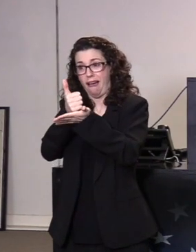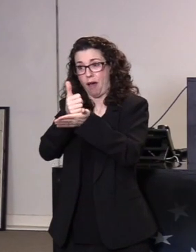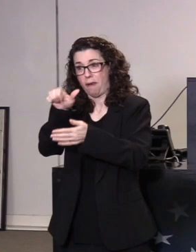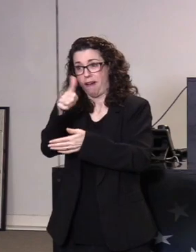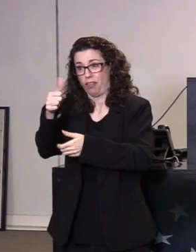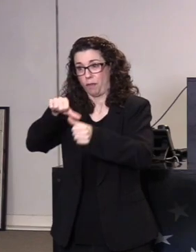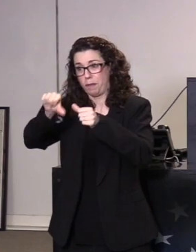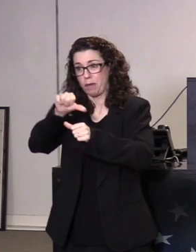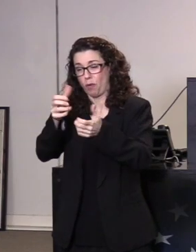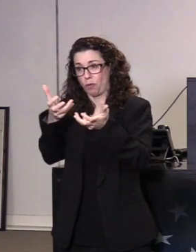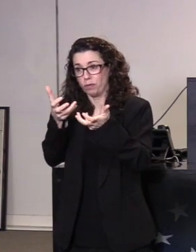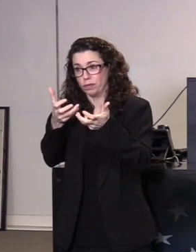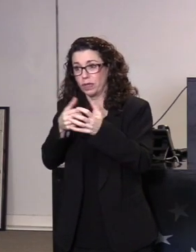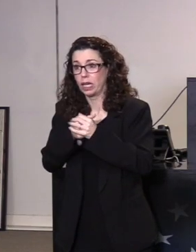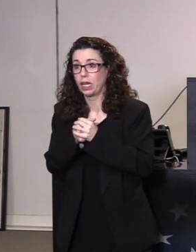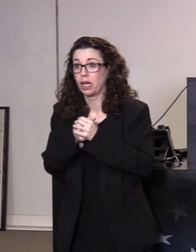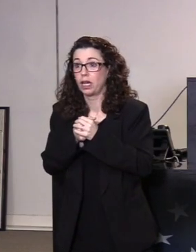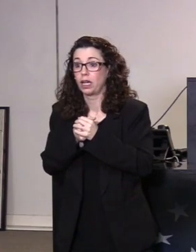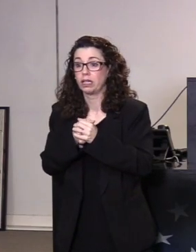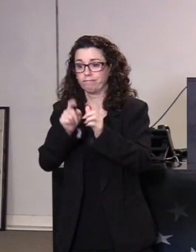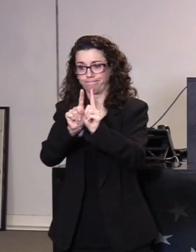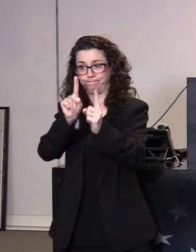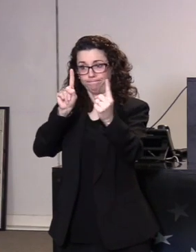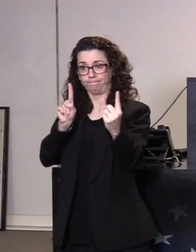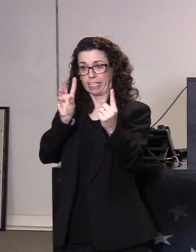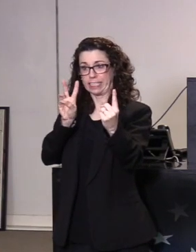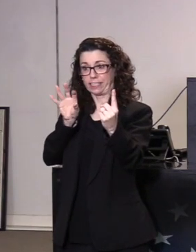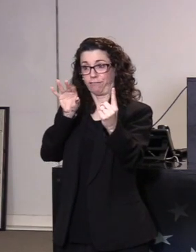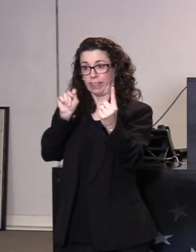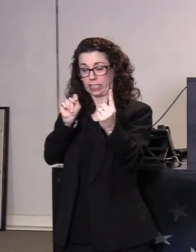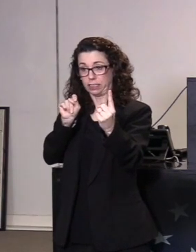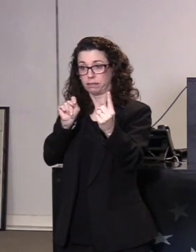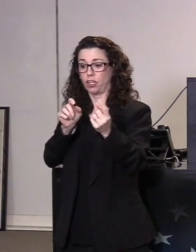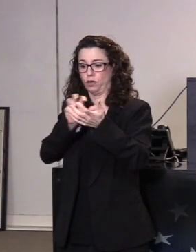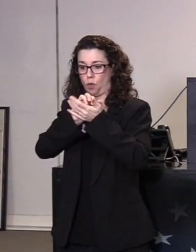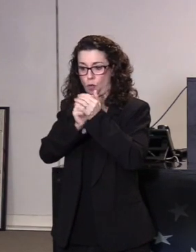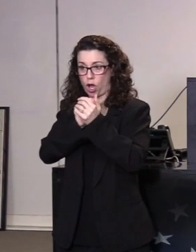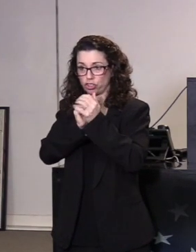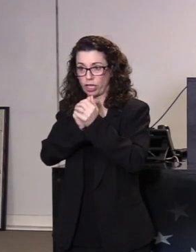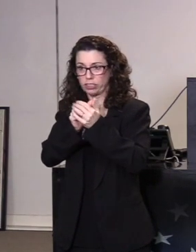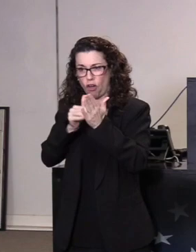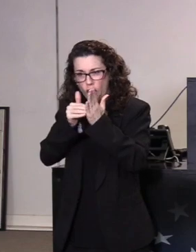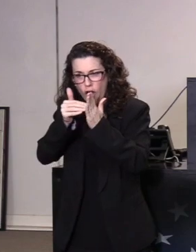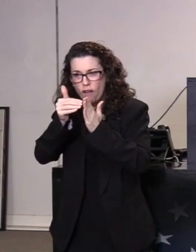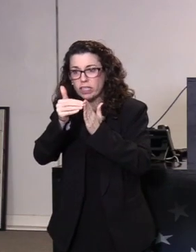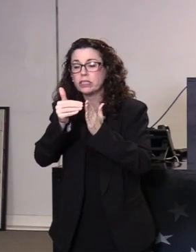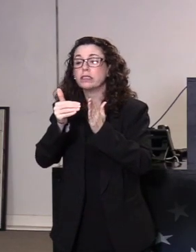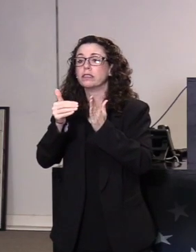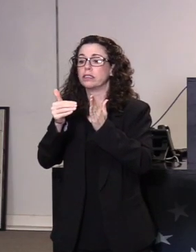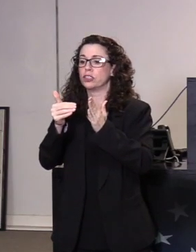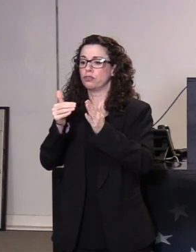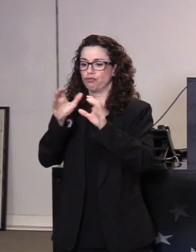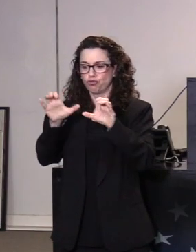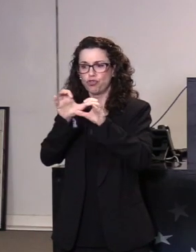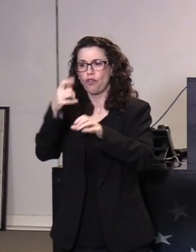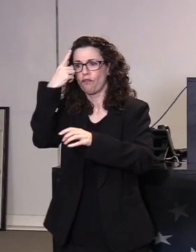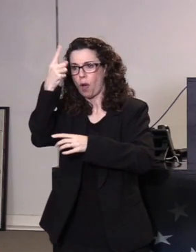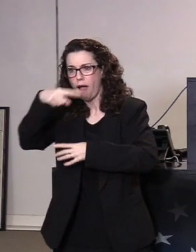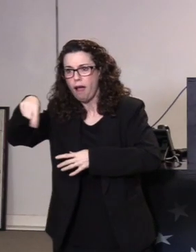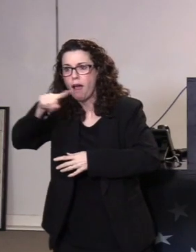physical distance, wash your hands often. Do what you believe is in the best interest of your fellow